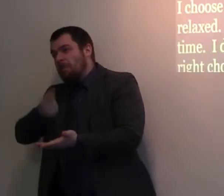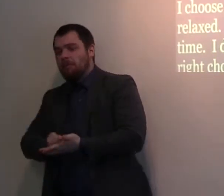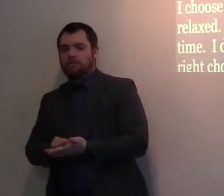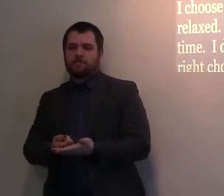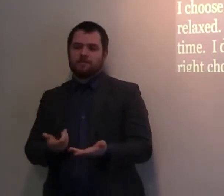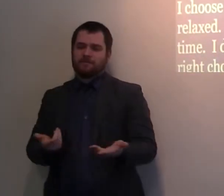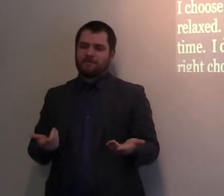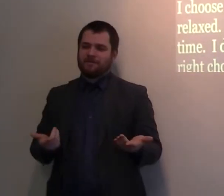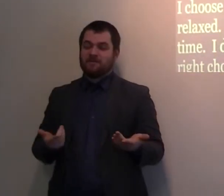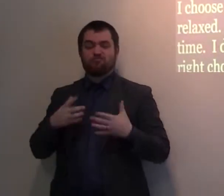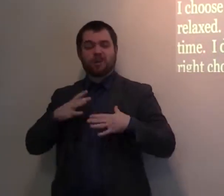I am very relaxed.